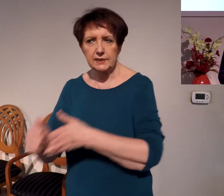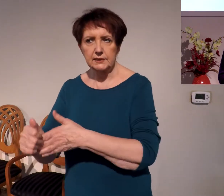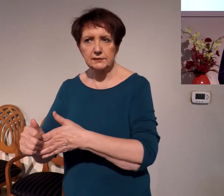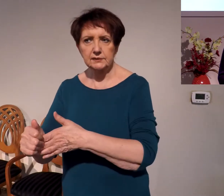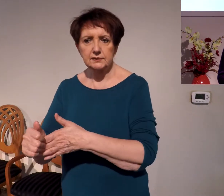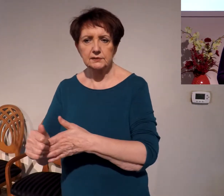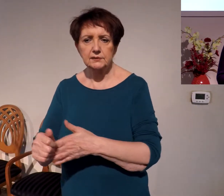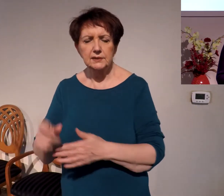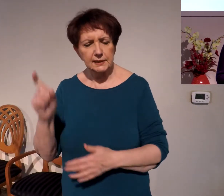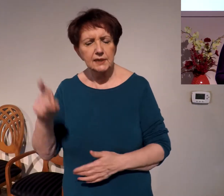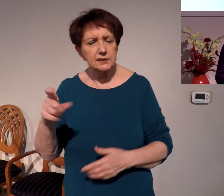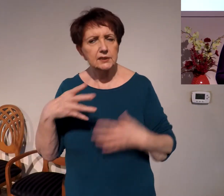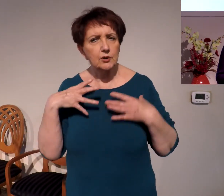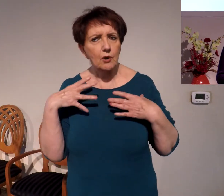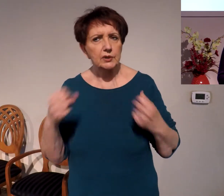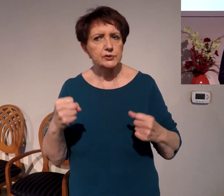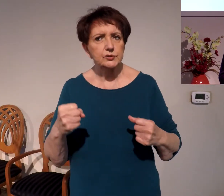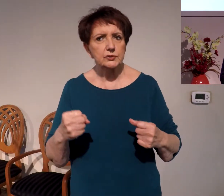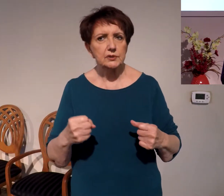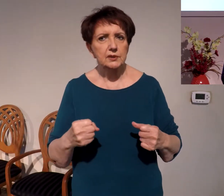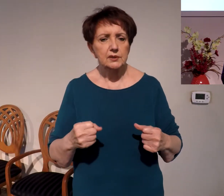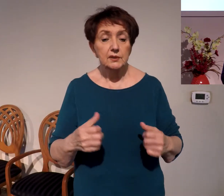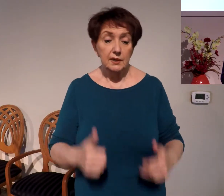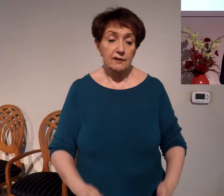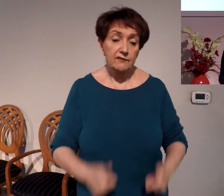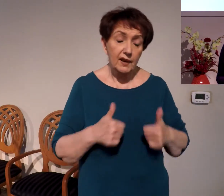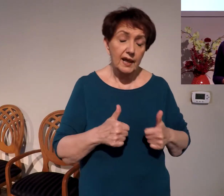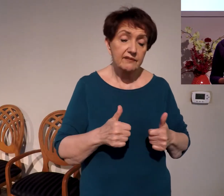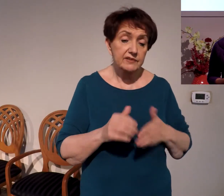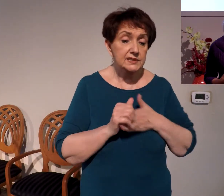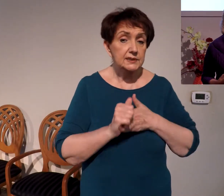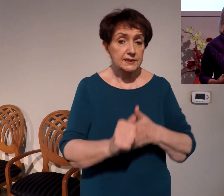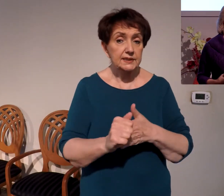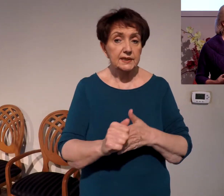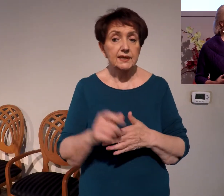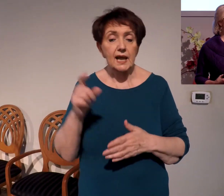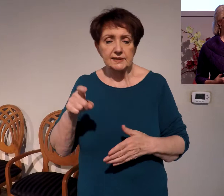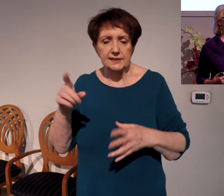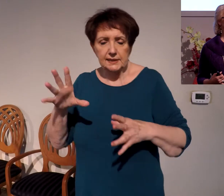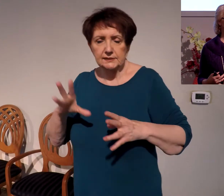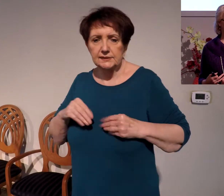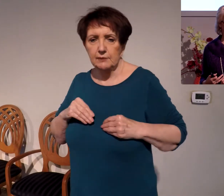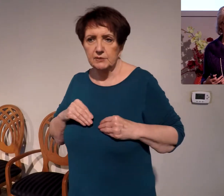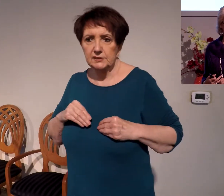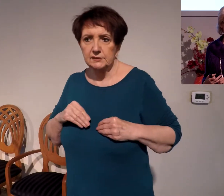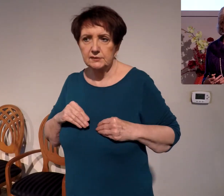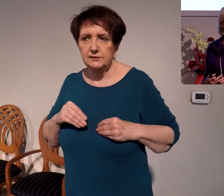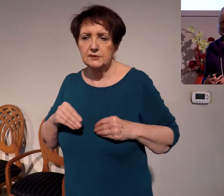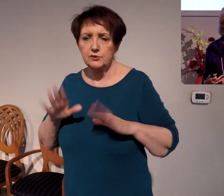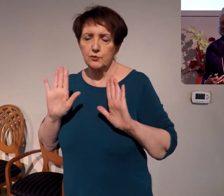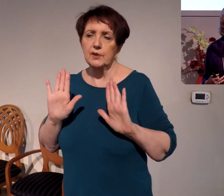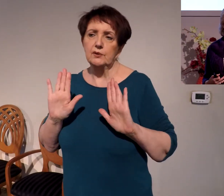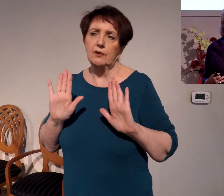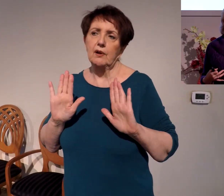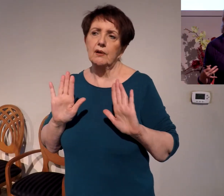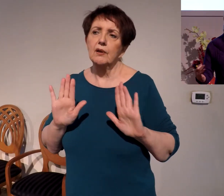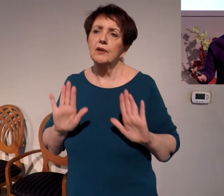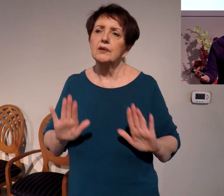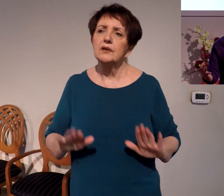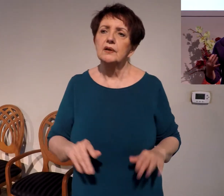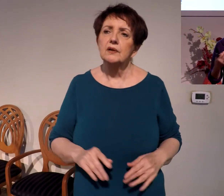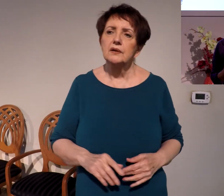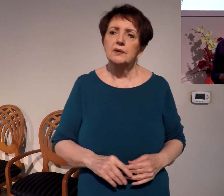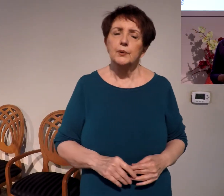of courage. And when life is leading, I often need a lot of acceptance and surrender.